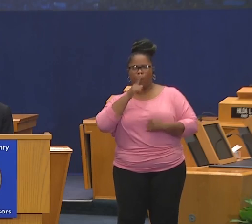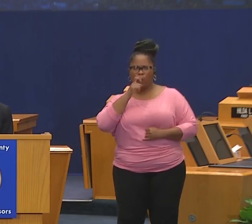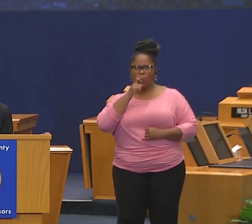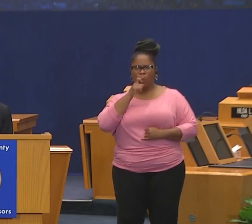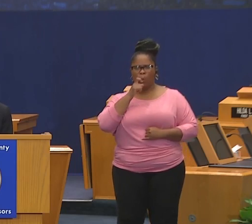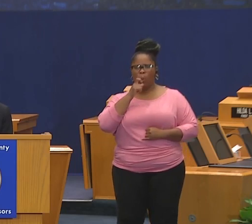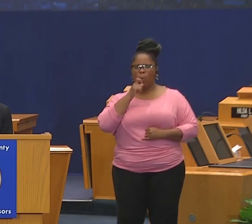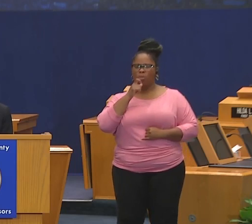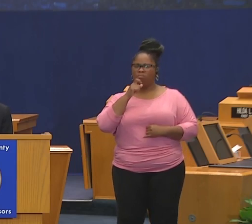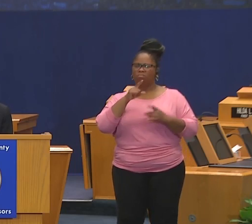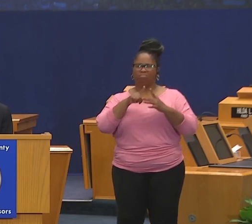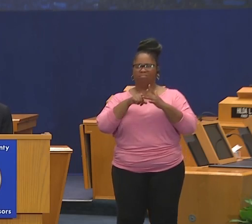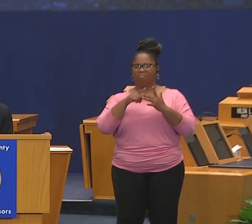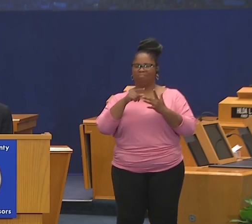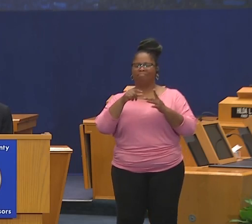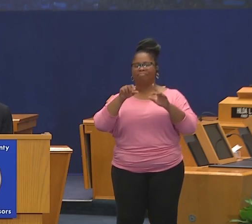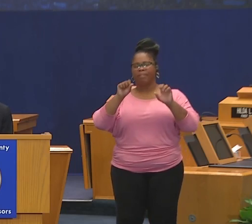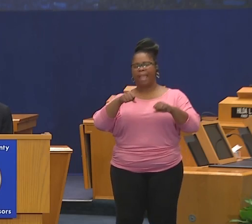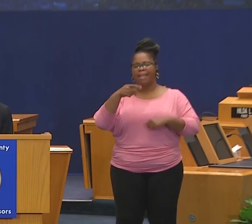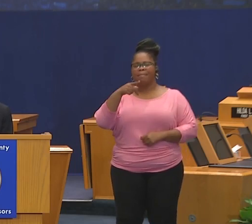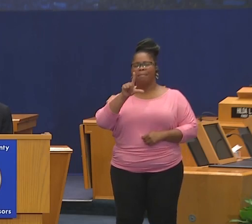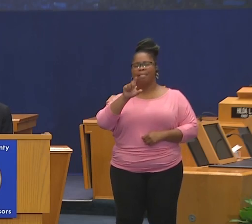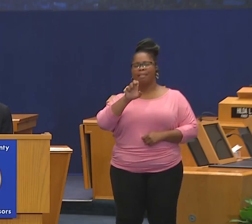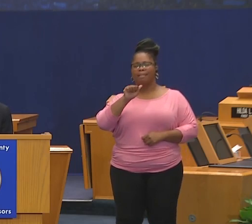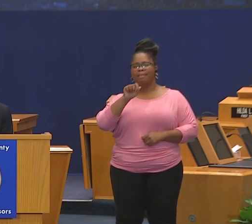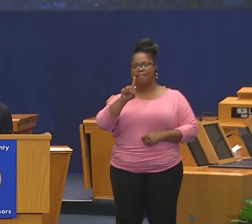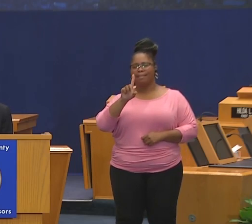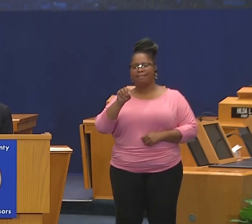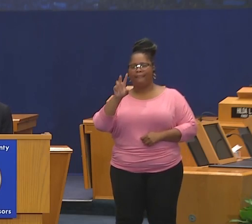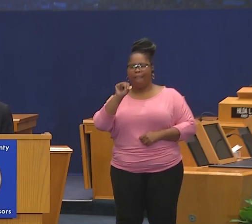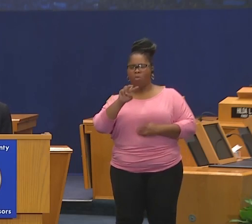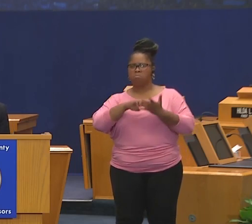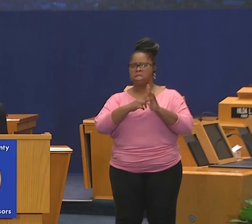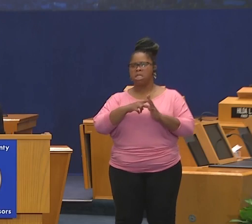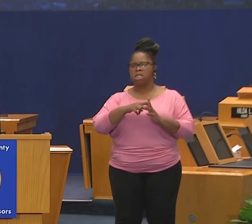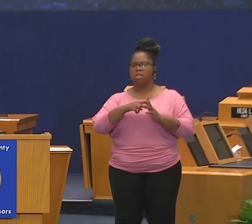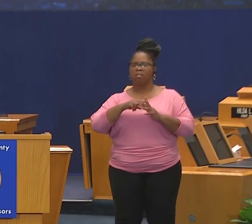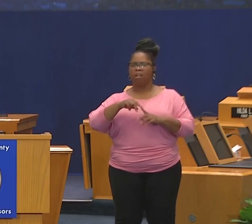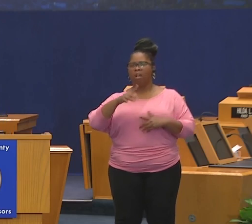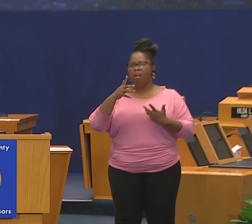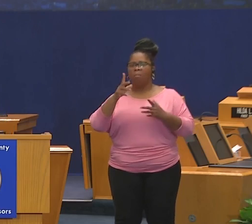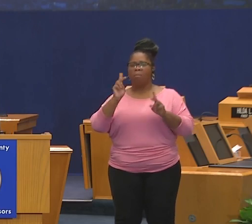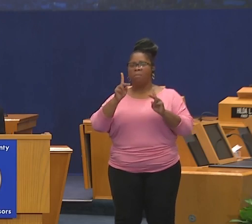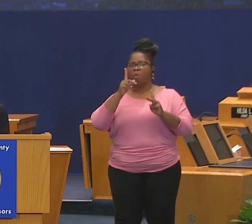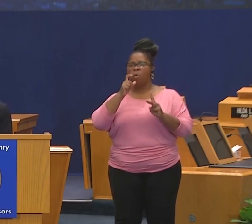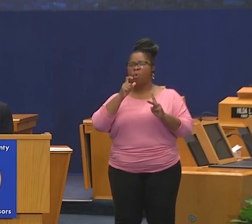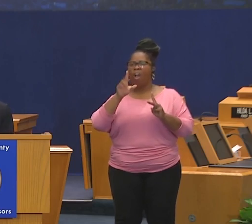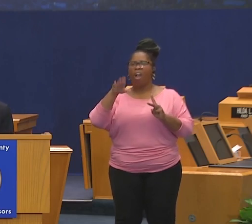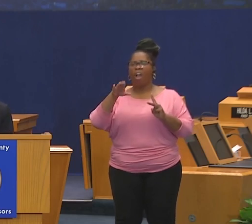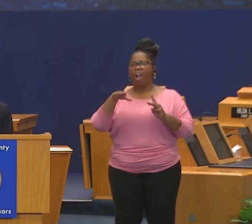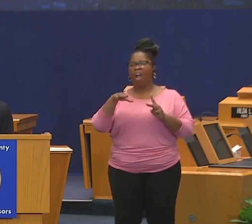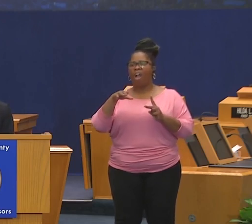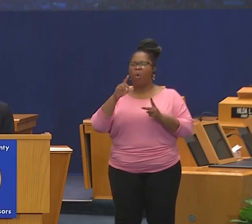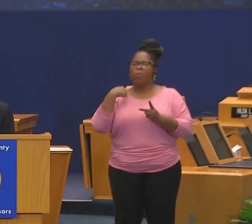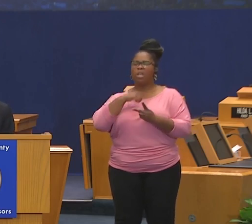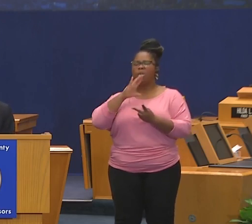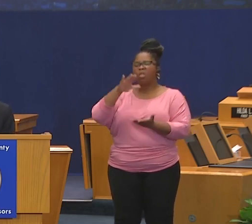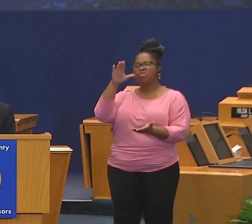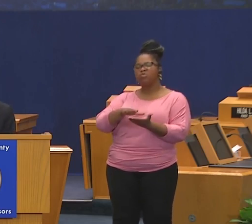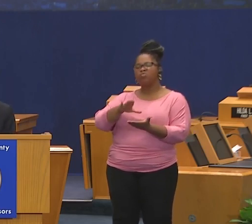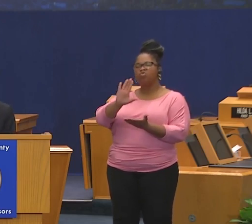their original charge. So there's a possibility there could be violent people being let out of jail if you base